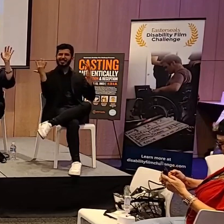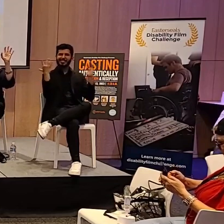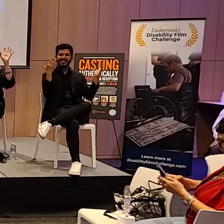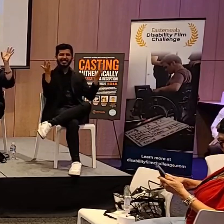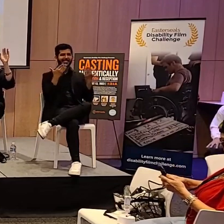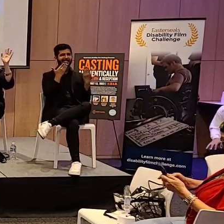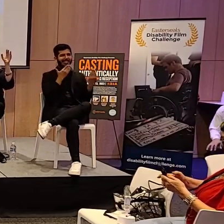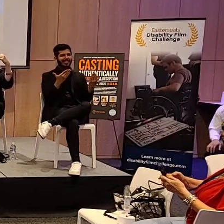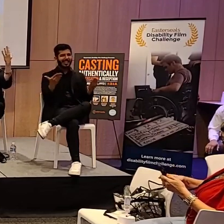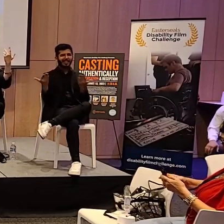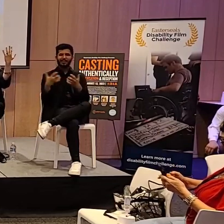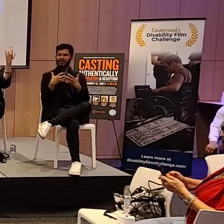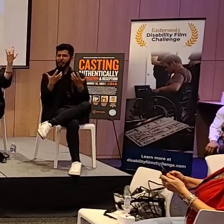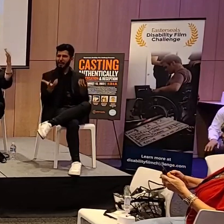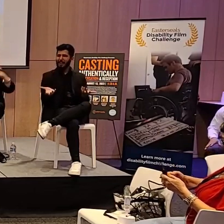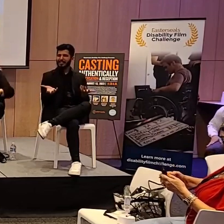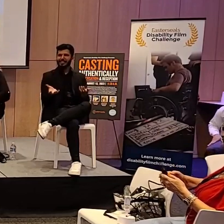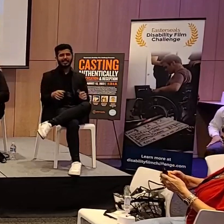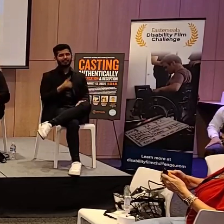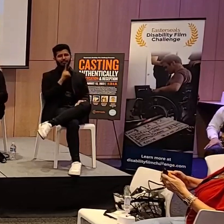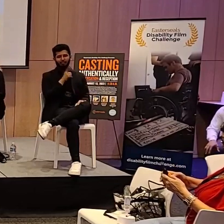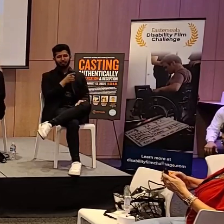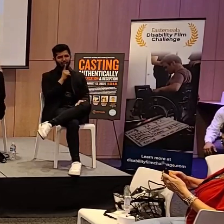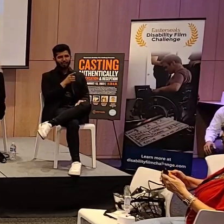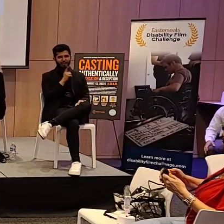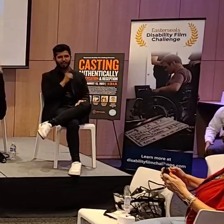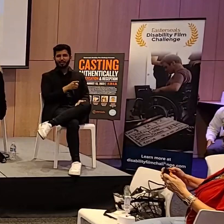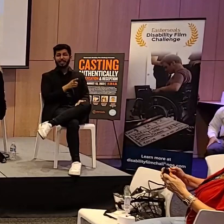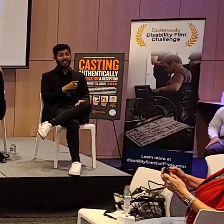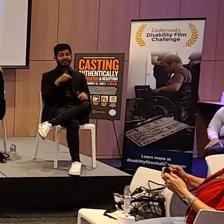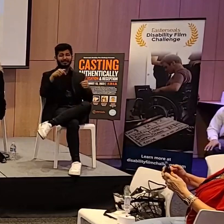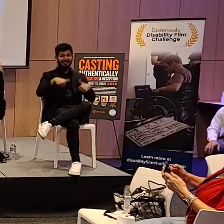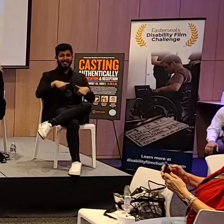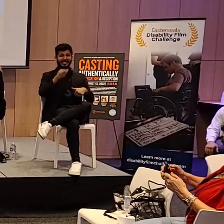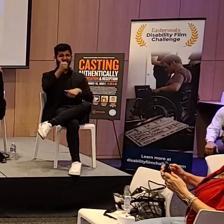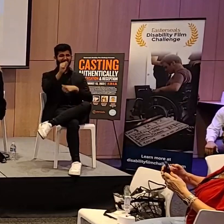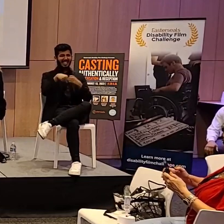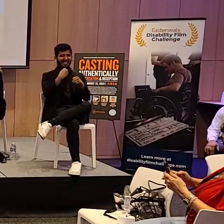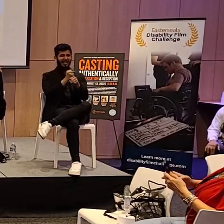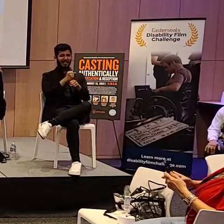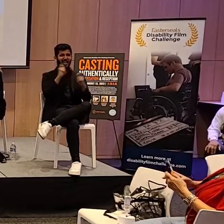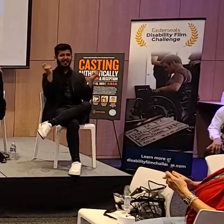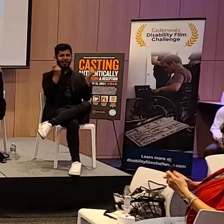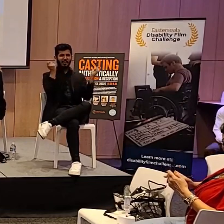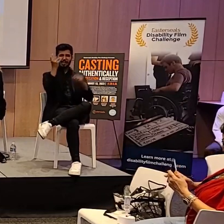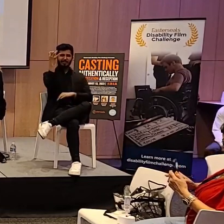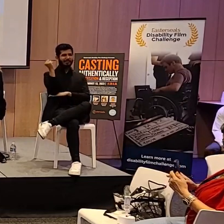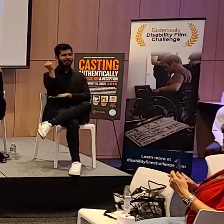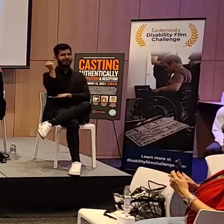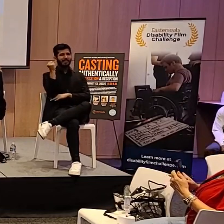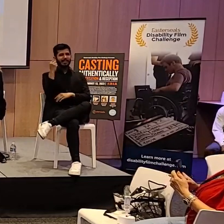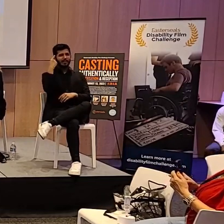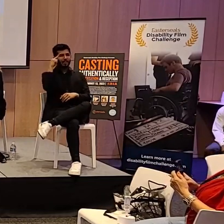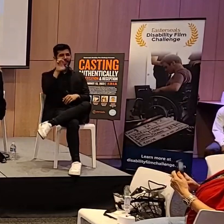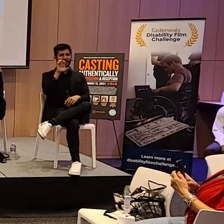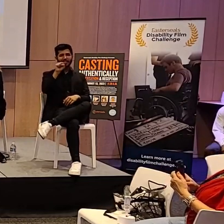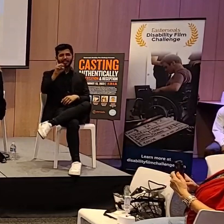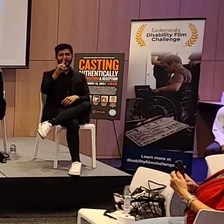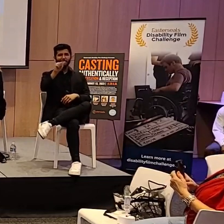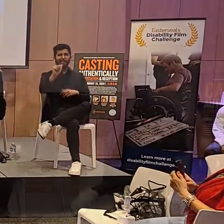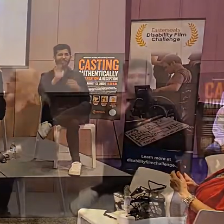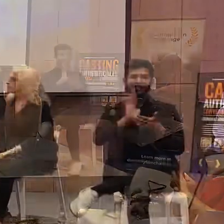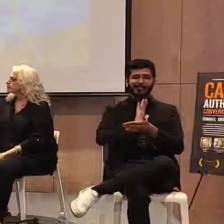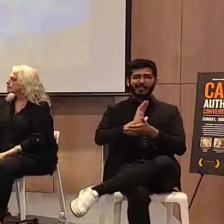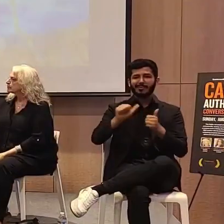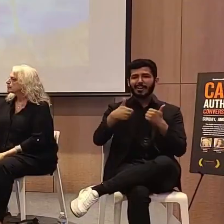Thank you guys so much. This is truly, you know, this is a milestone. The 10th anniversary of the Easter Seals Disability Film Challenge and the